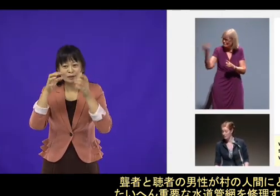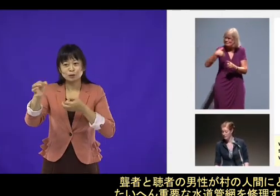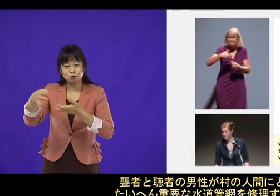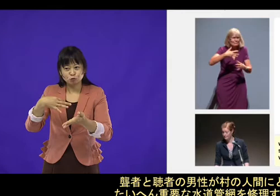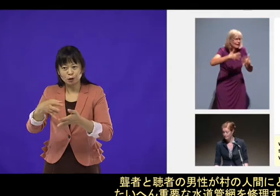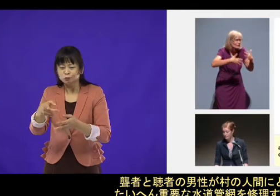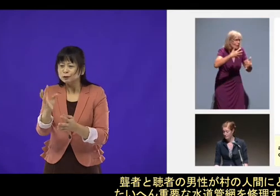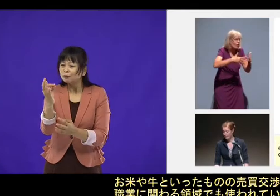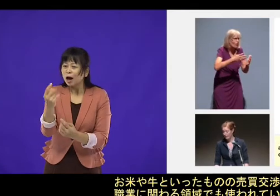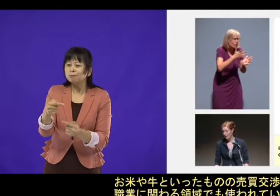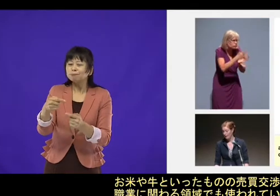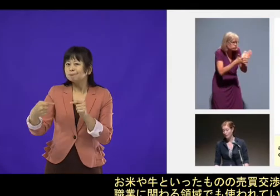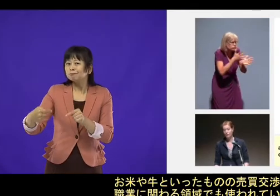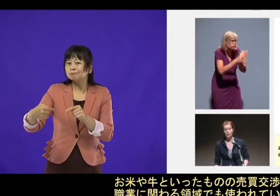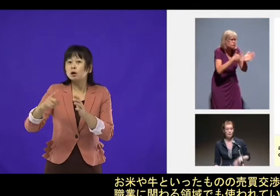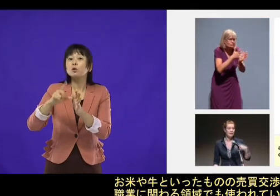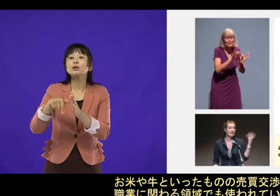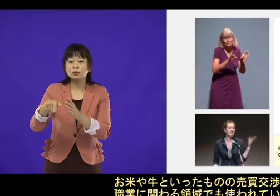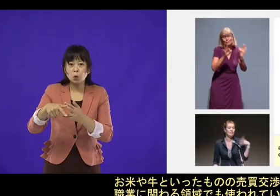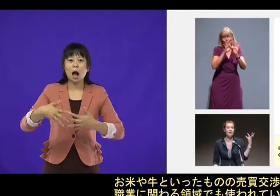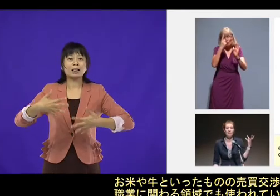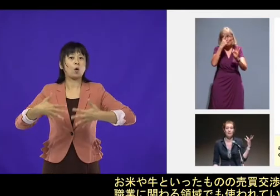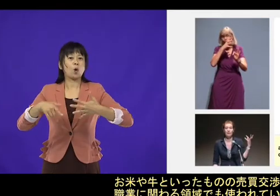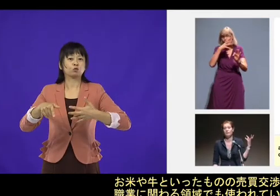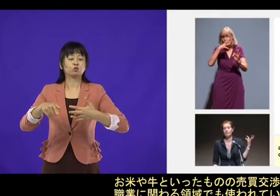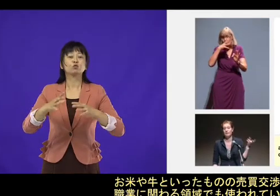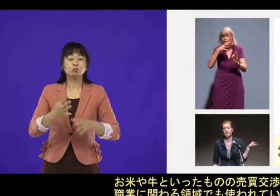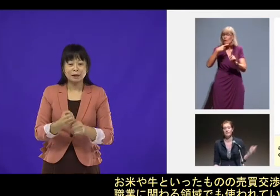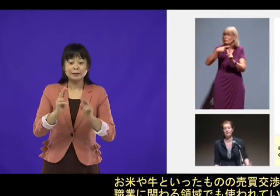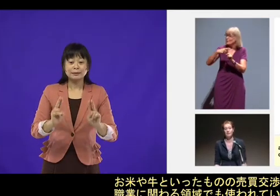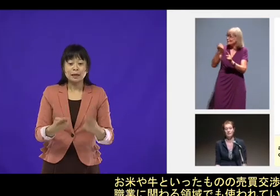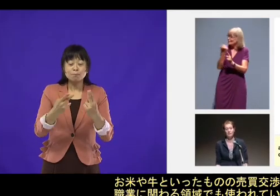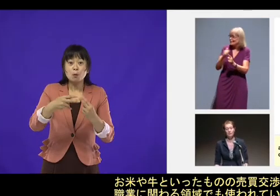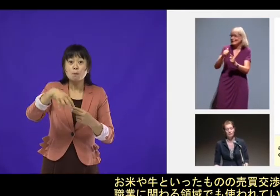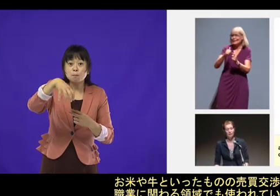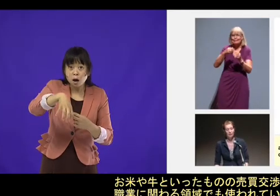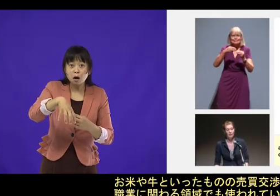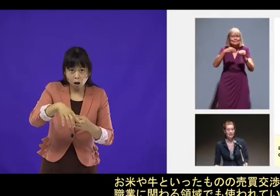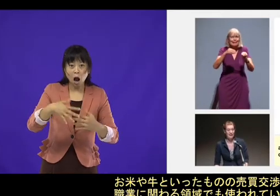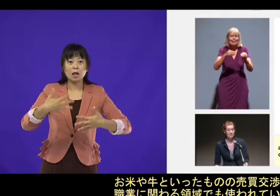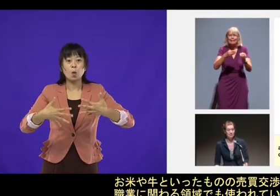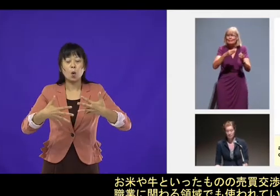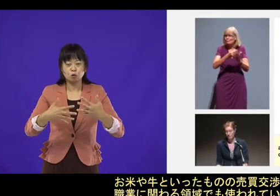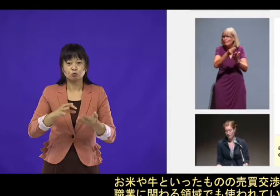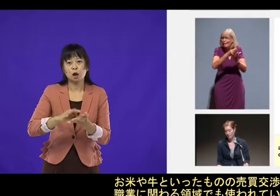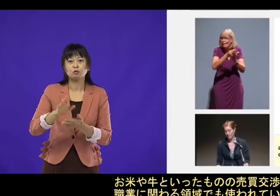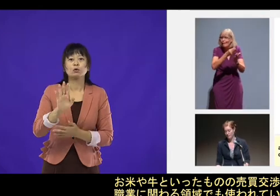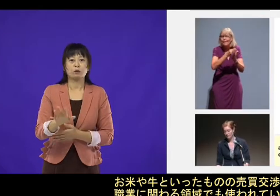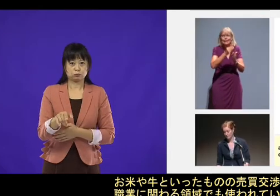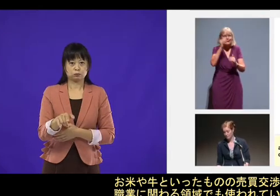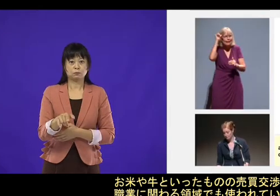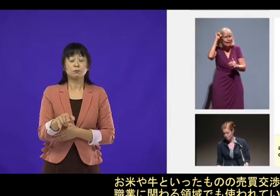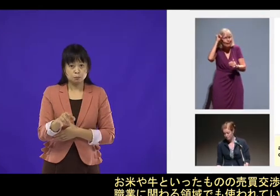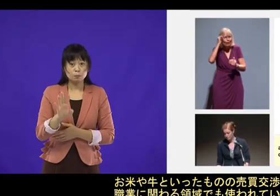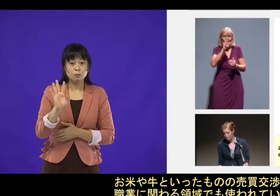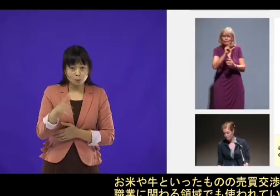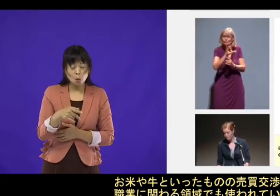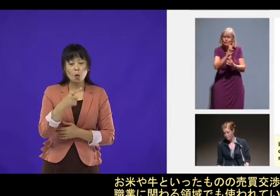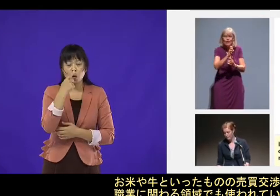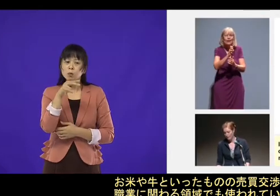within the community, and also when they bargain over things like rice or cattle, for instance.